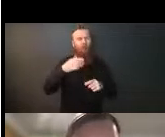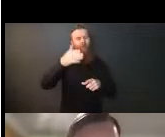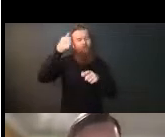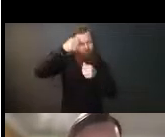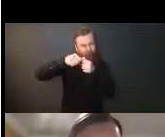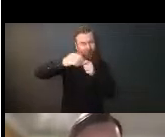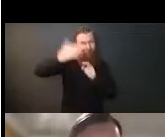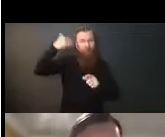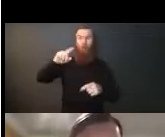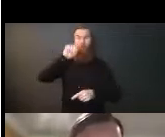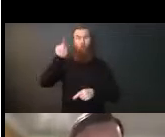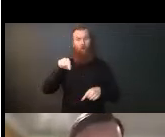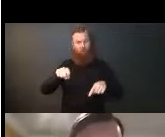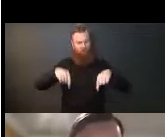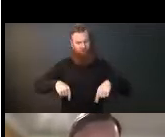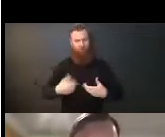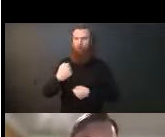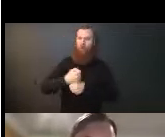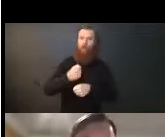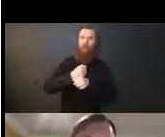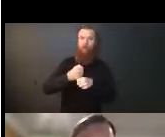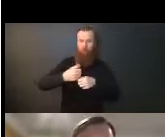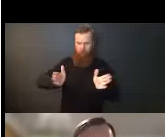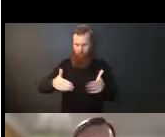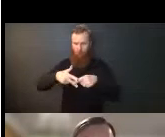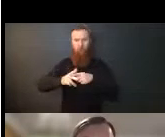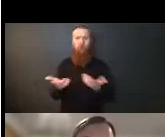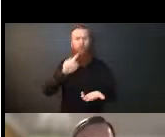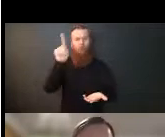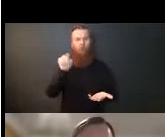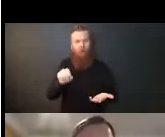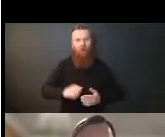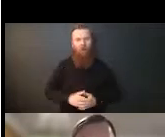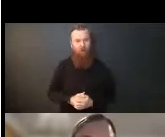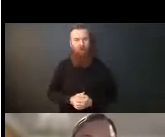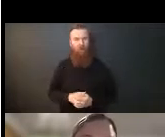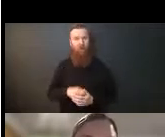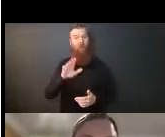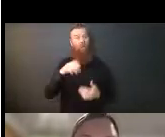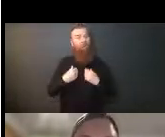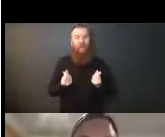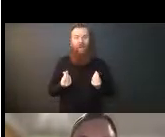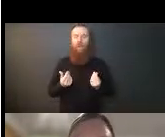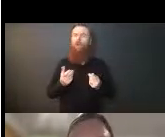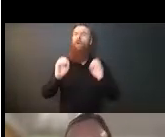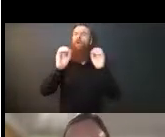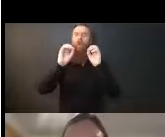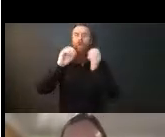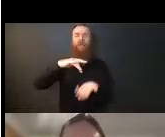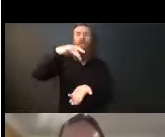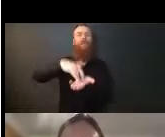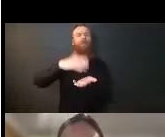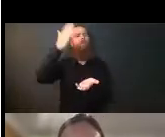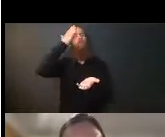this. So really we felt like there was a lack of a central knowledge base for those engaged in C4D work